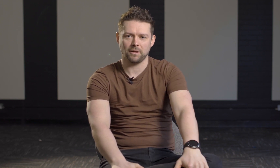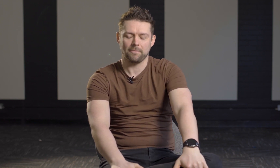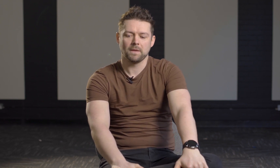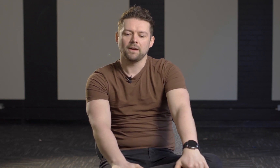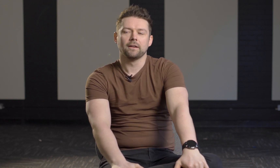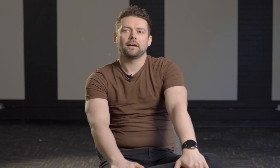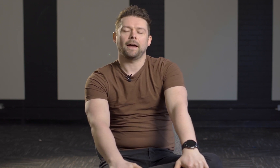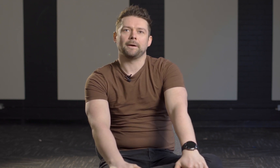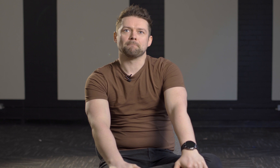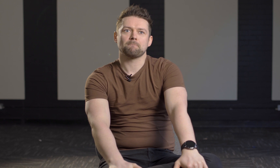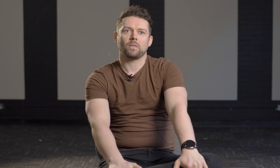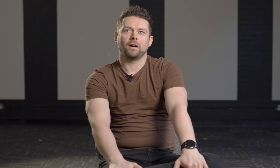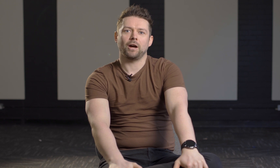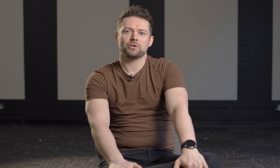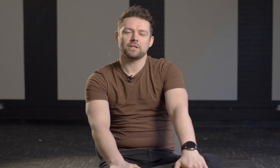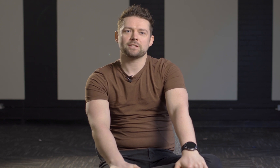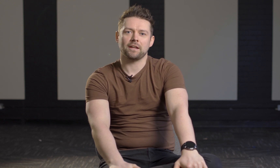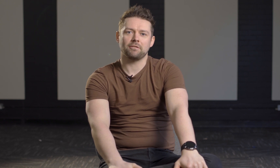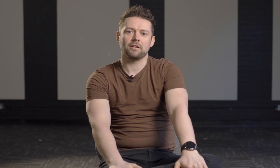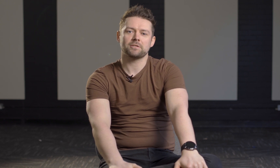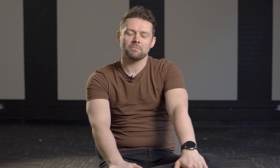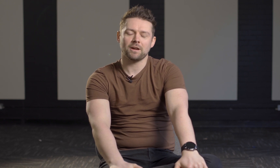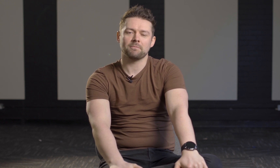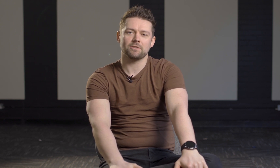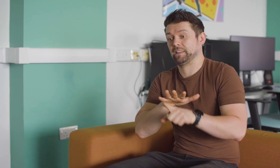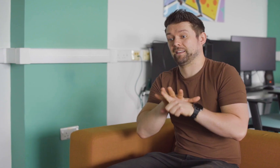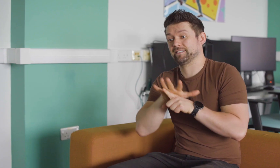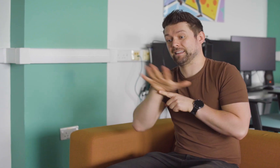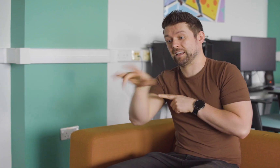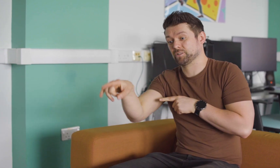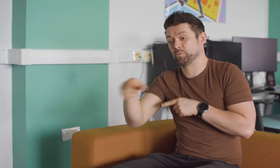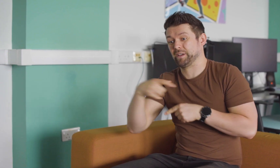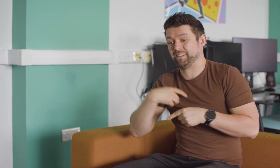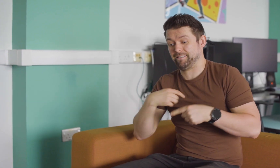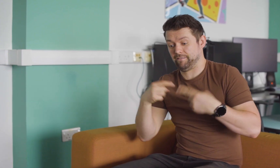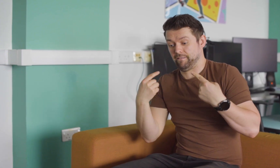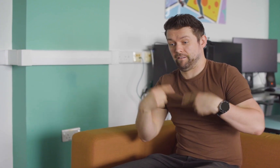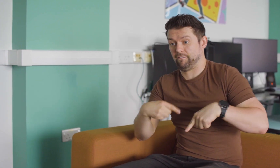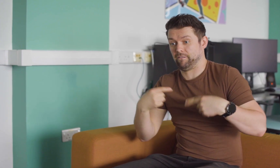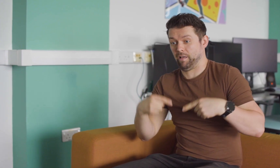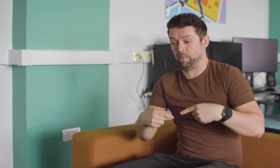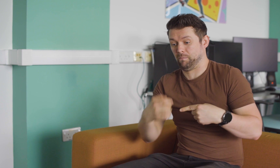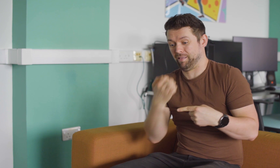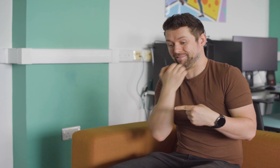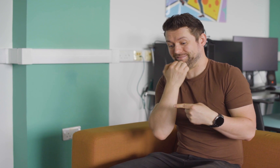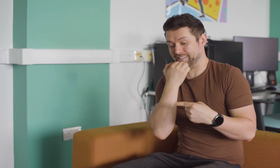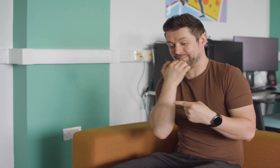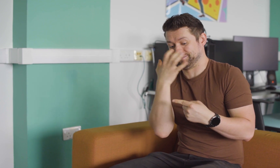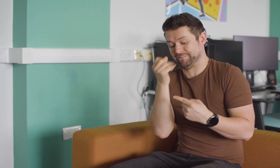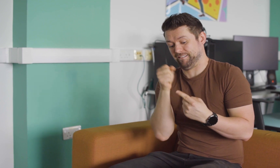lot. And she said that sometimes you come out of a job and you just need to sit in your car and cry. And